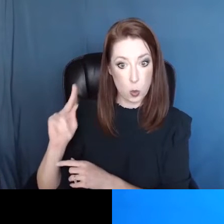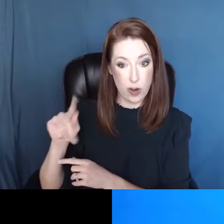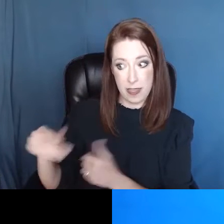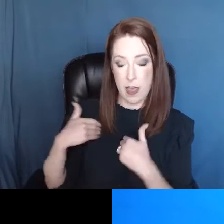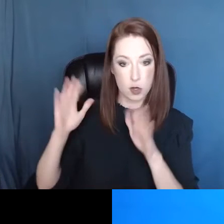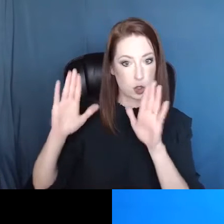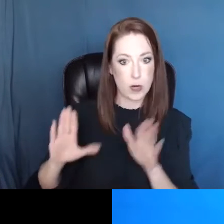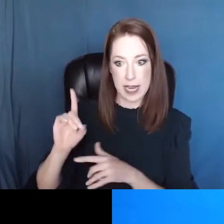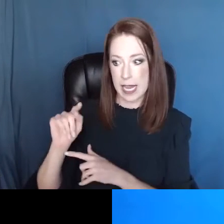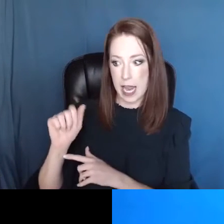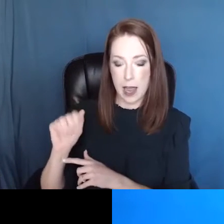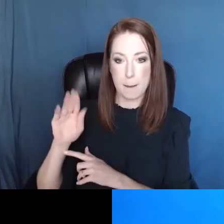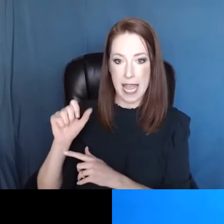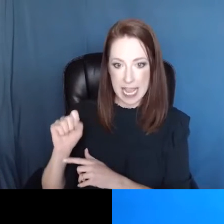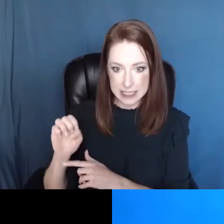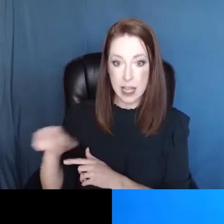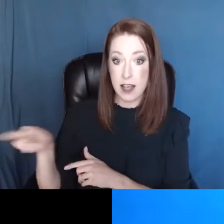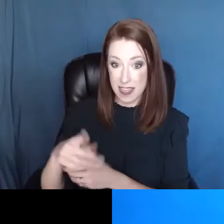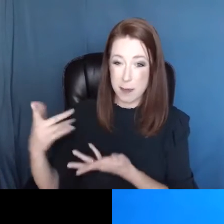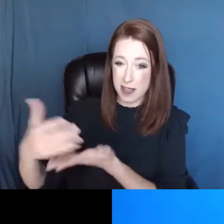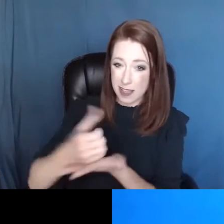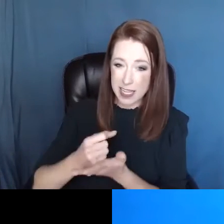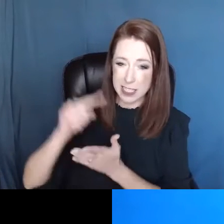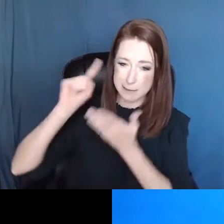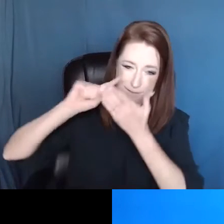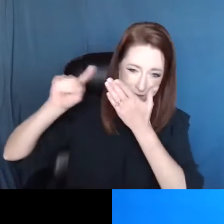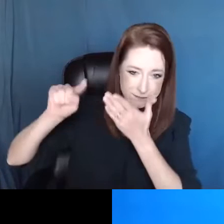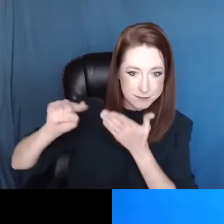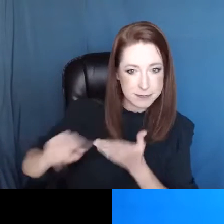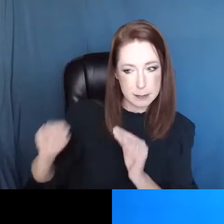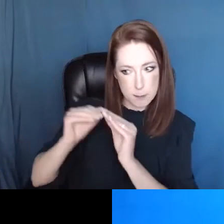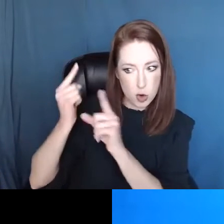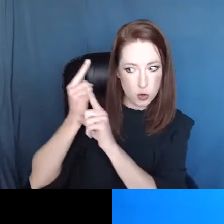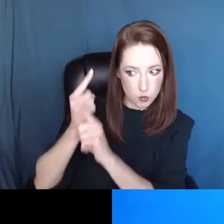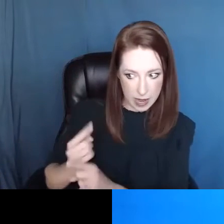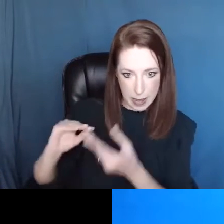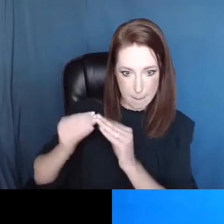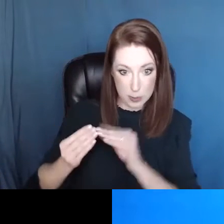database where they've been collecting and really digging in to get more accurate numbers.